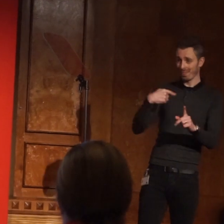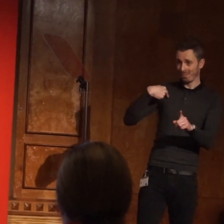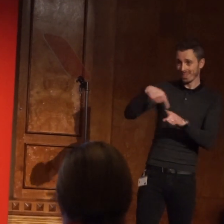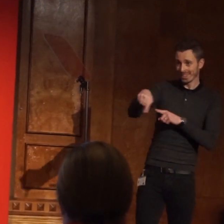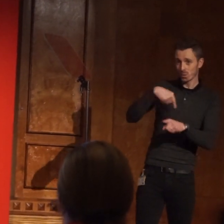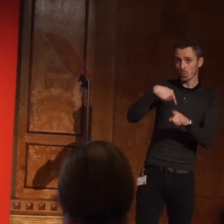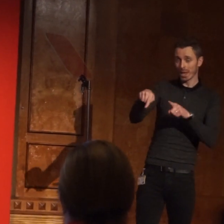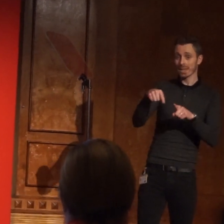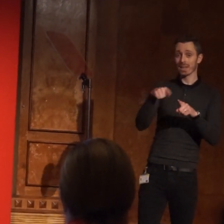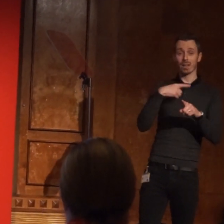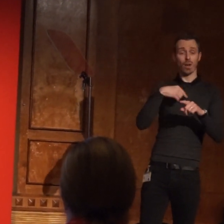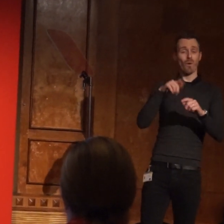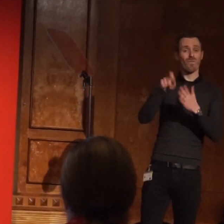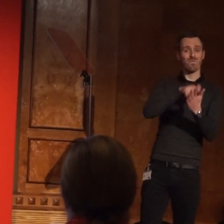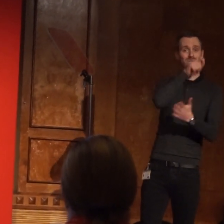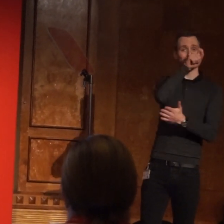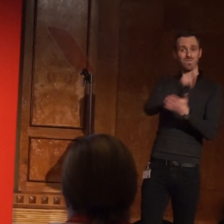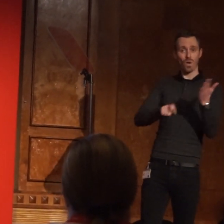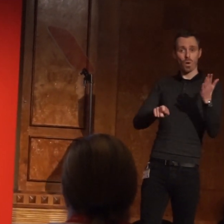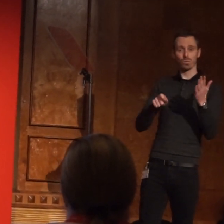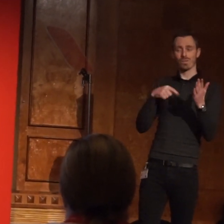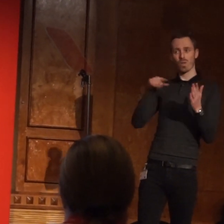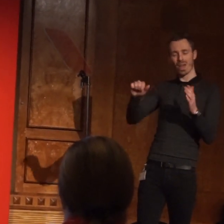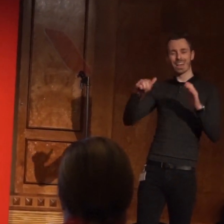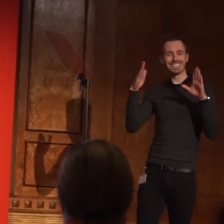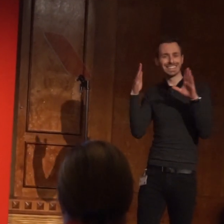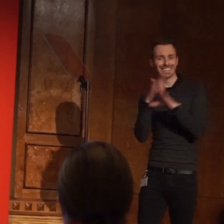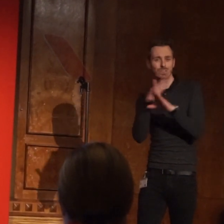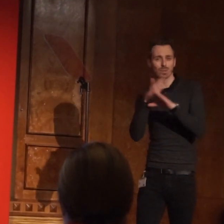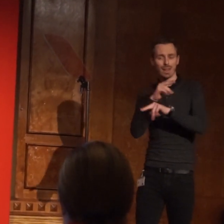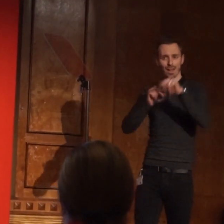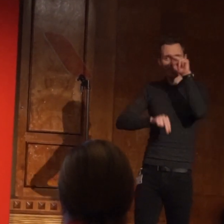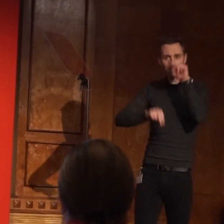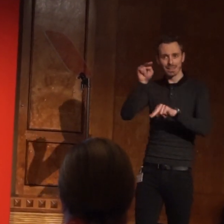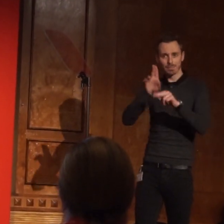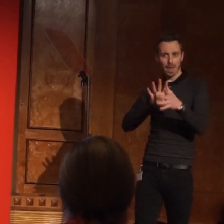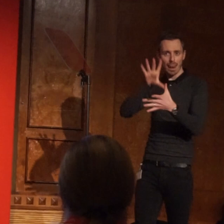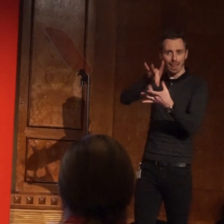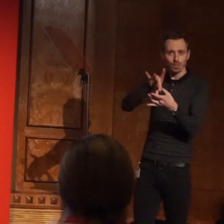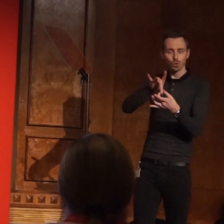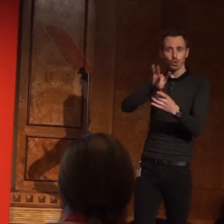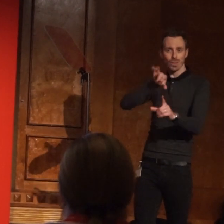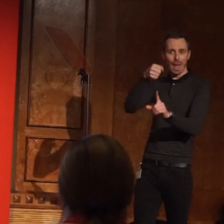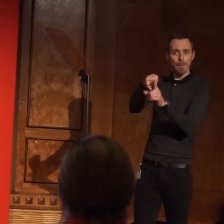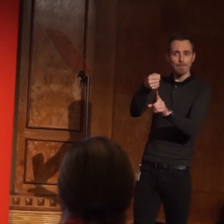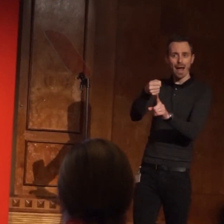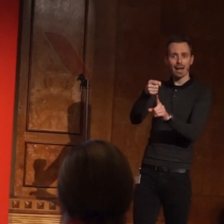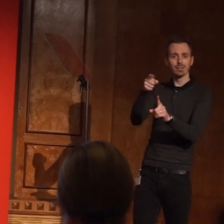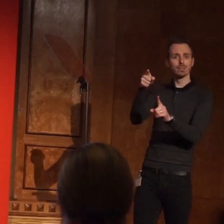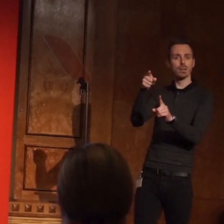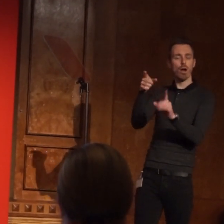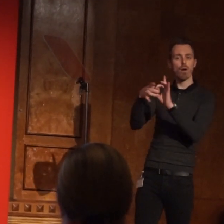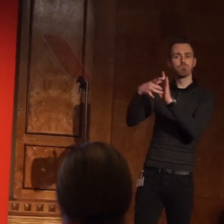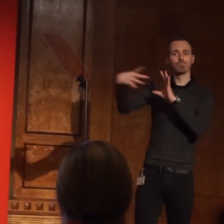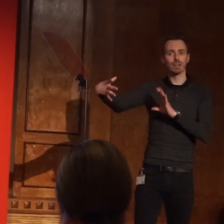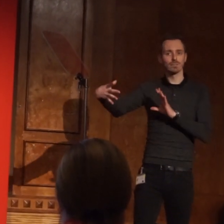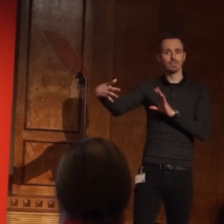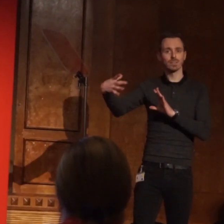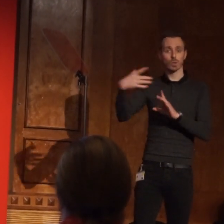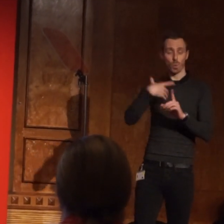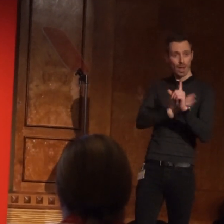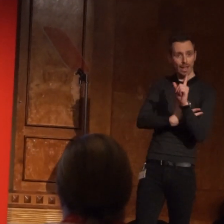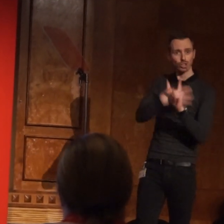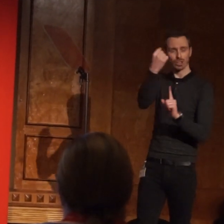binding vote to release their secret assessments of the impact of Brexit. These are Labour victories in